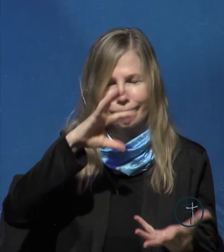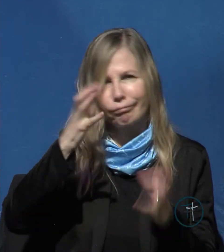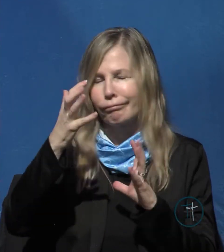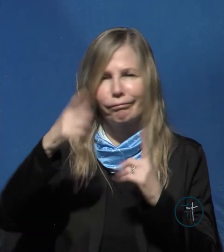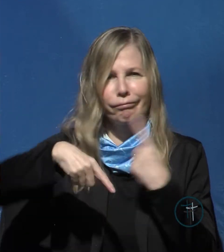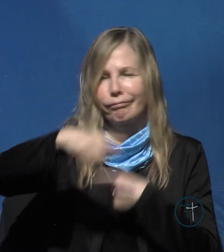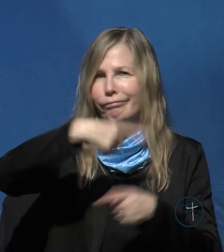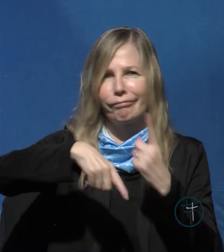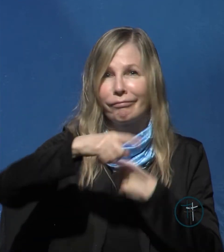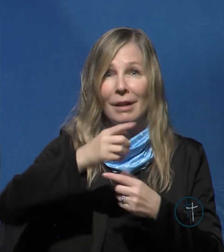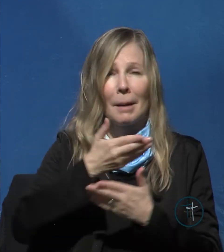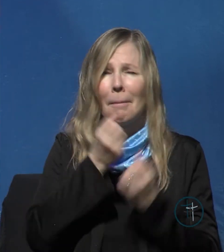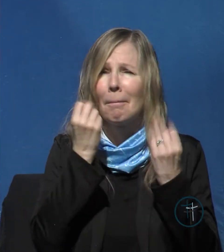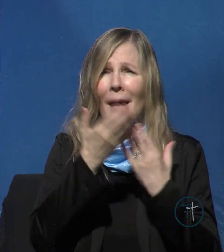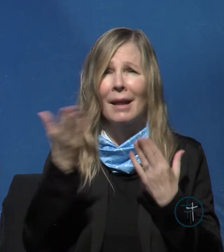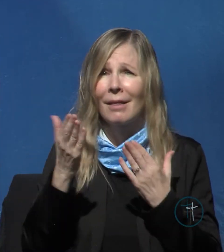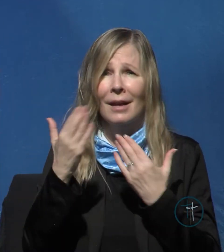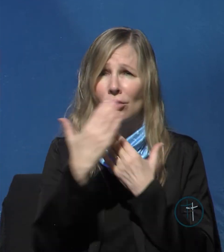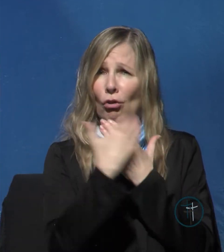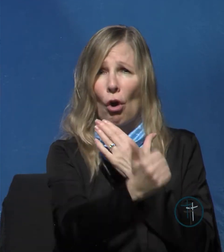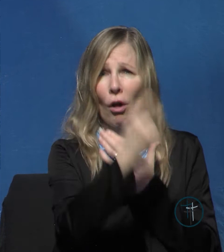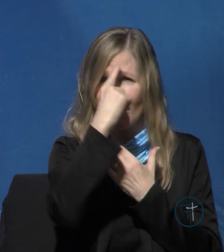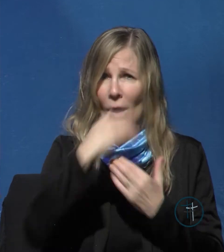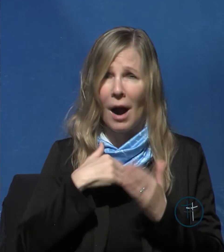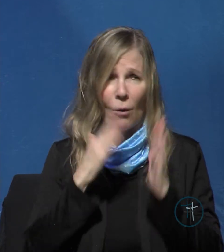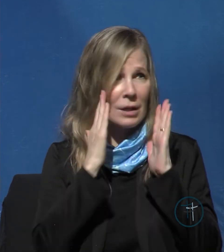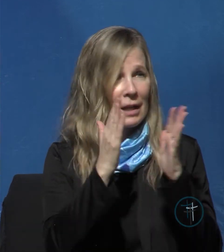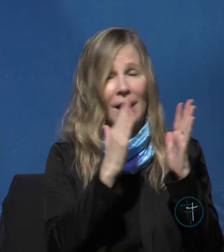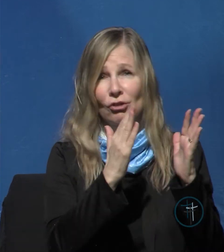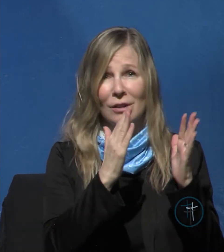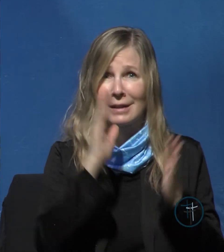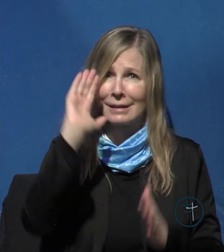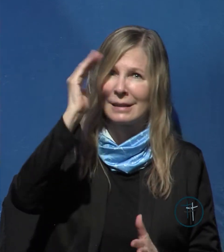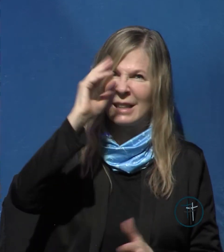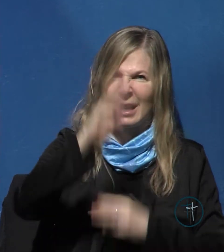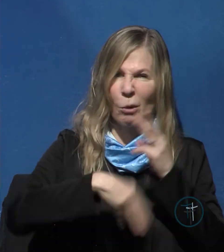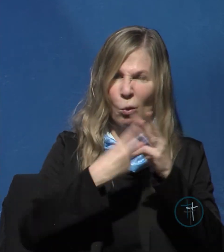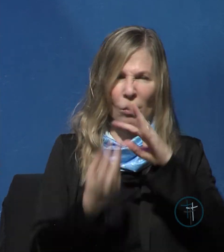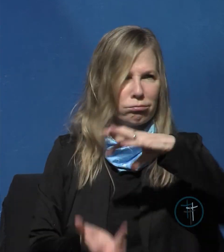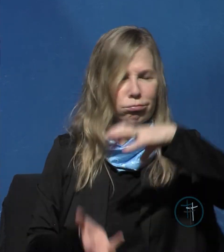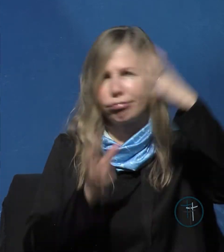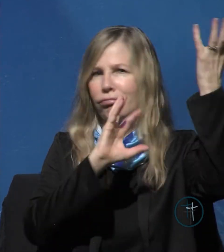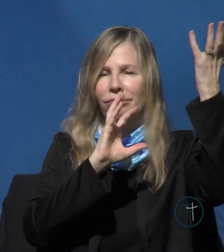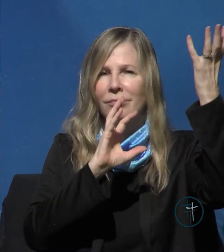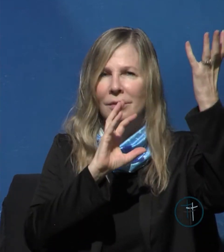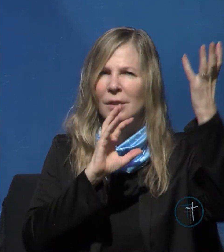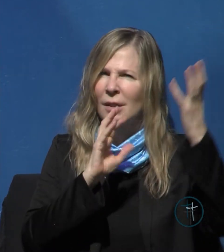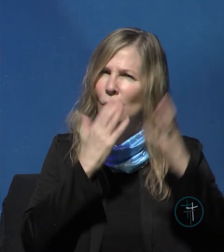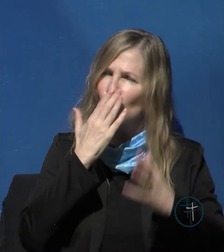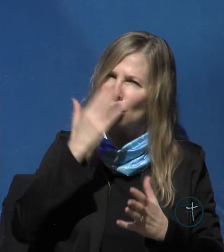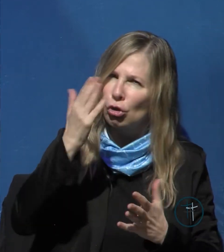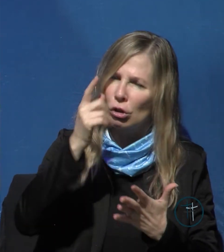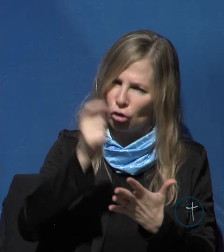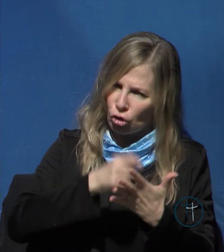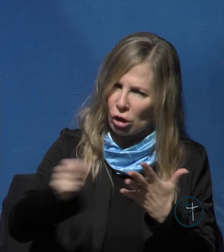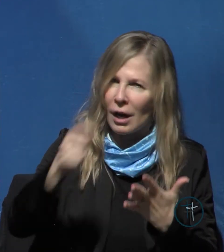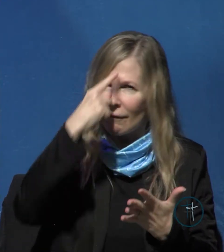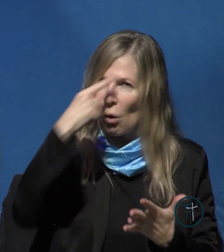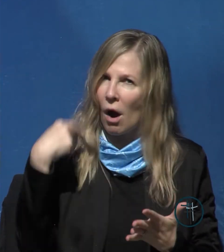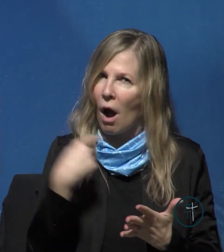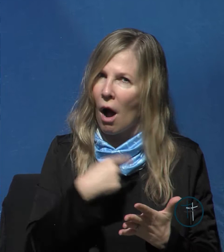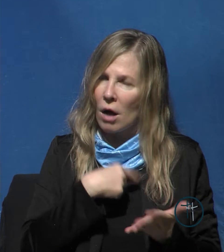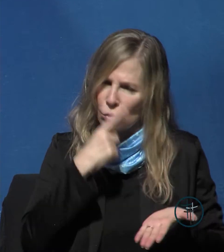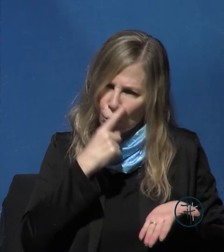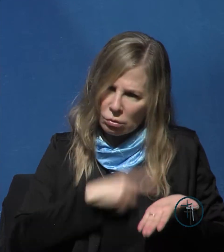are calling for our attention and the world is turning upside down, it seems, it's a good reality check for us. It's a good